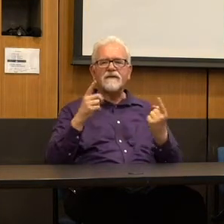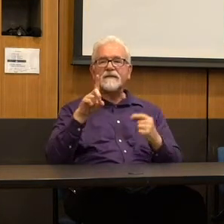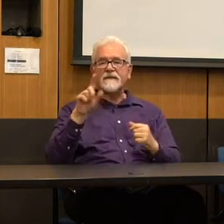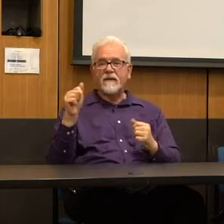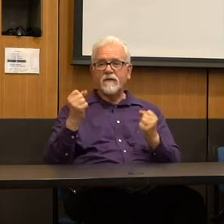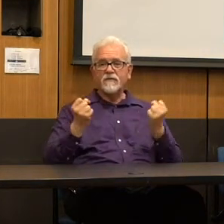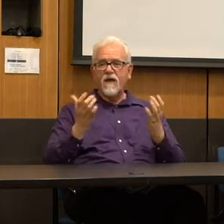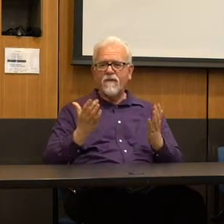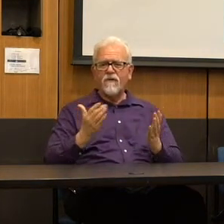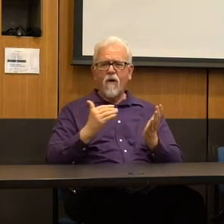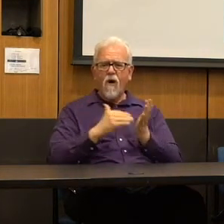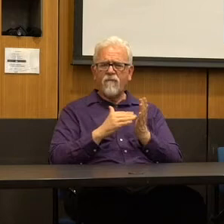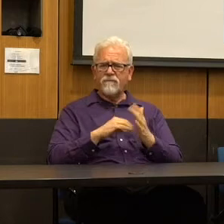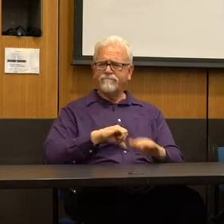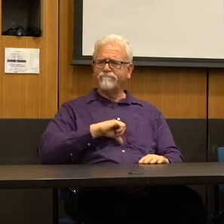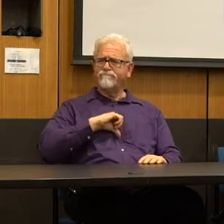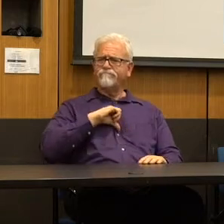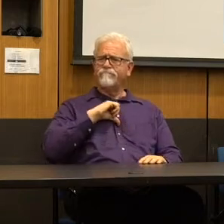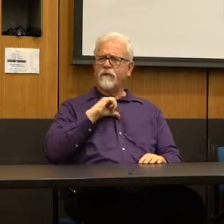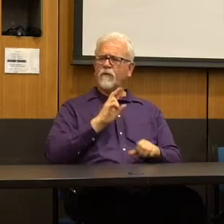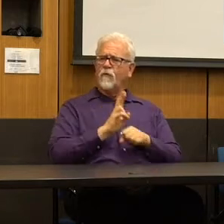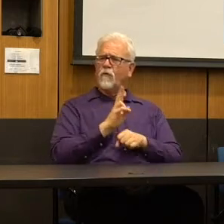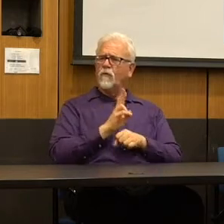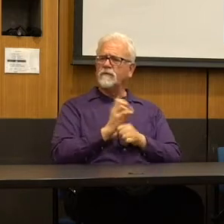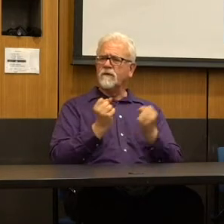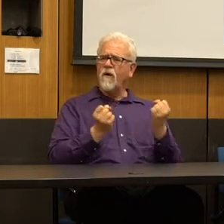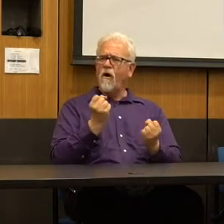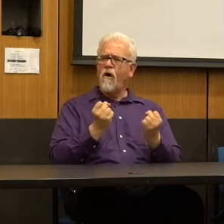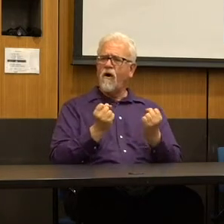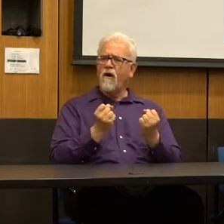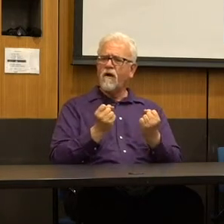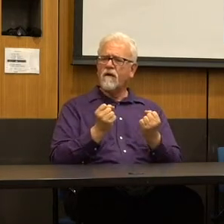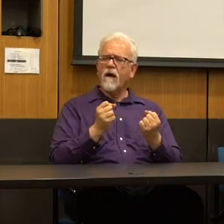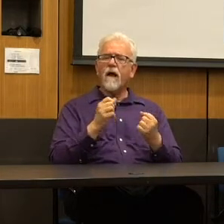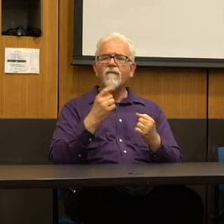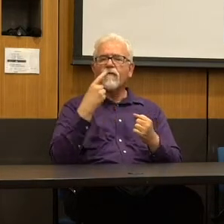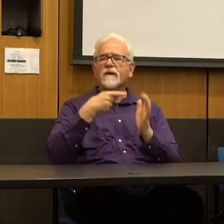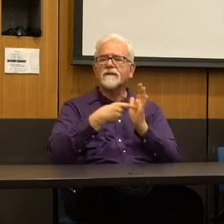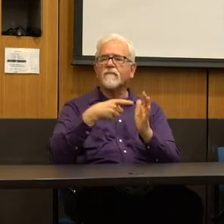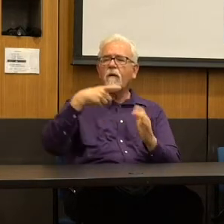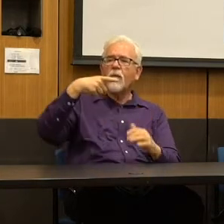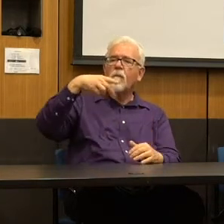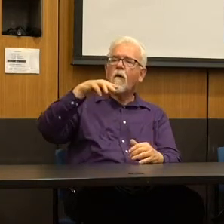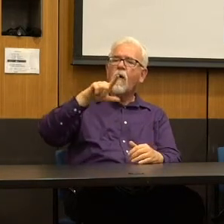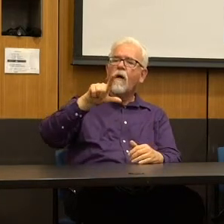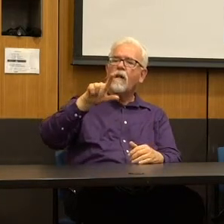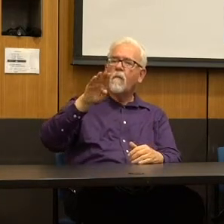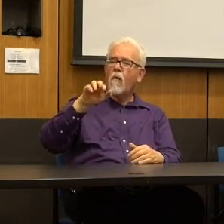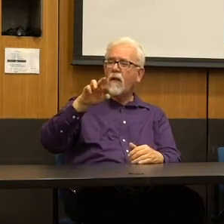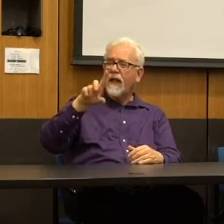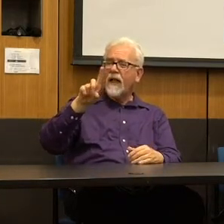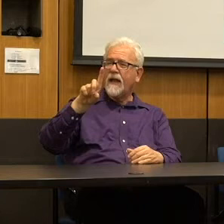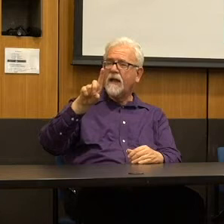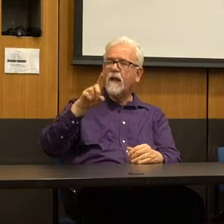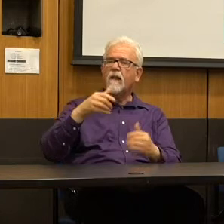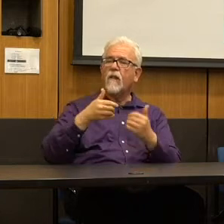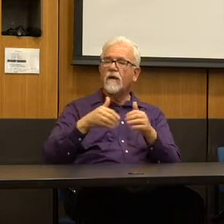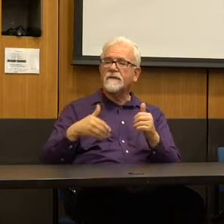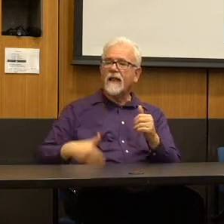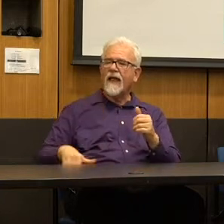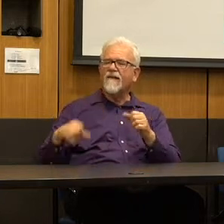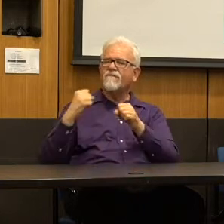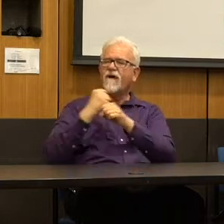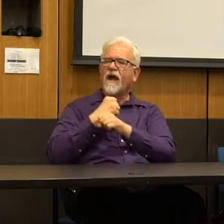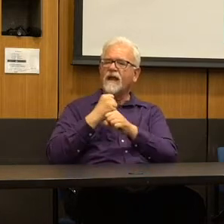had a real sense of pride in using their cars, too. For example, Paul Bolin, who lost a leg fighting at Chateau Thierry